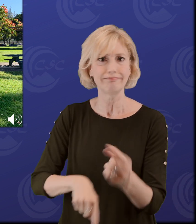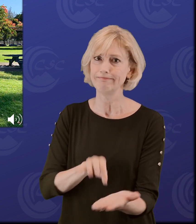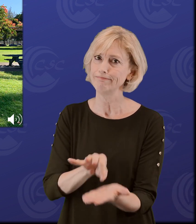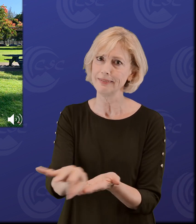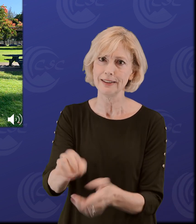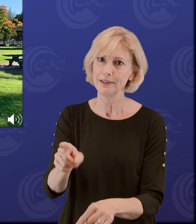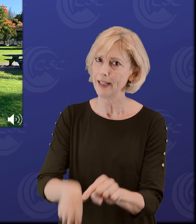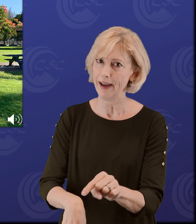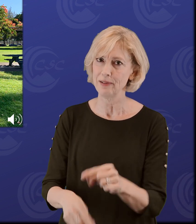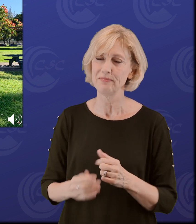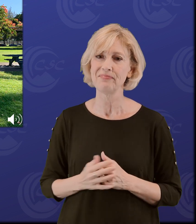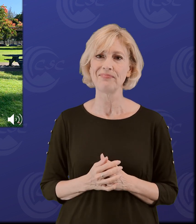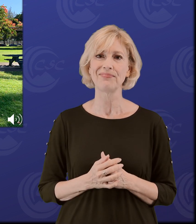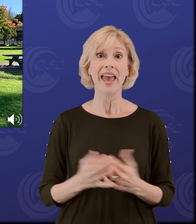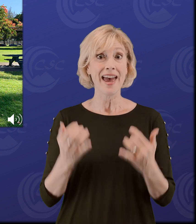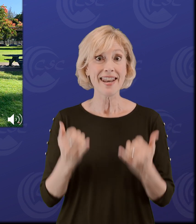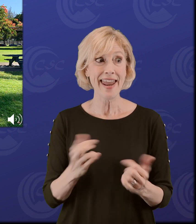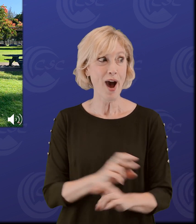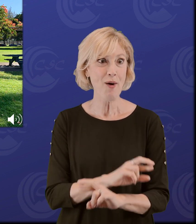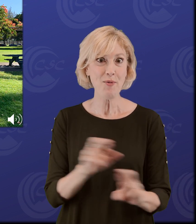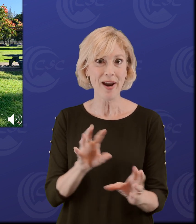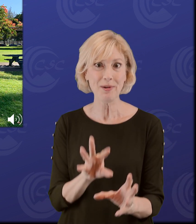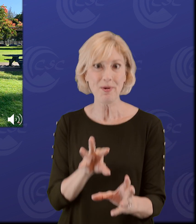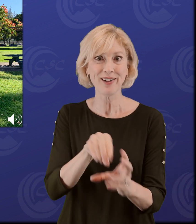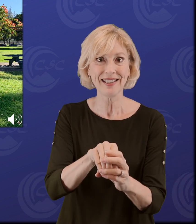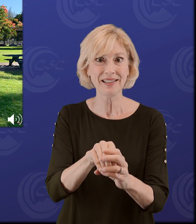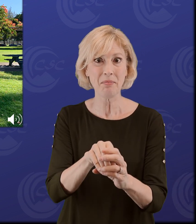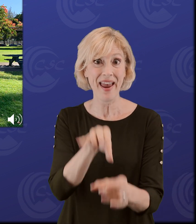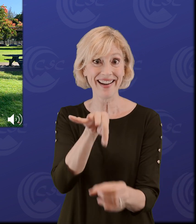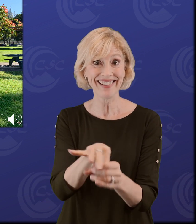Now that you're equipped to participate in the elections,